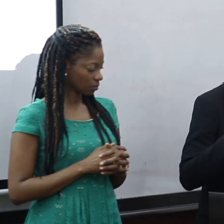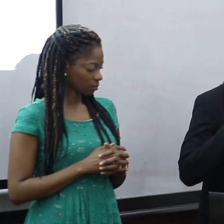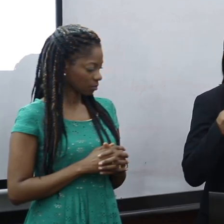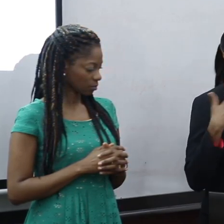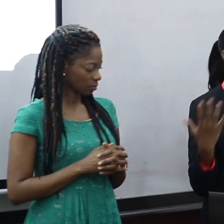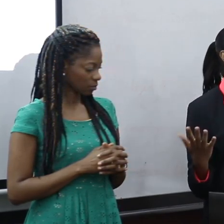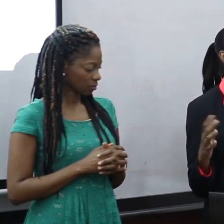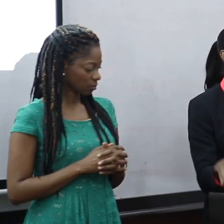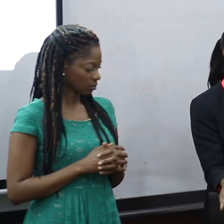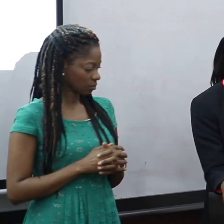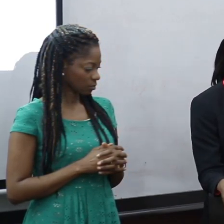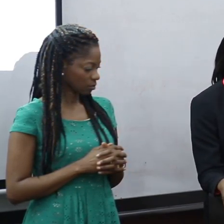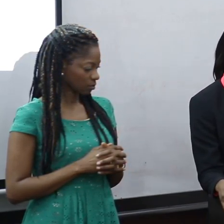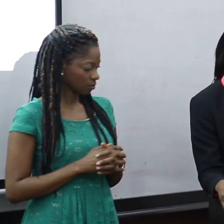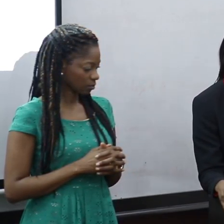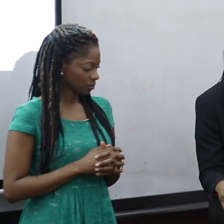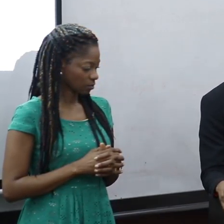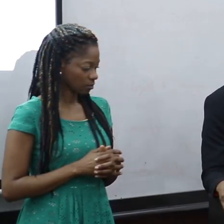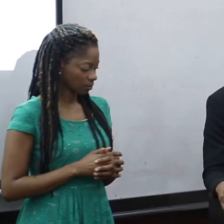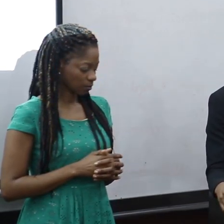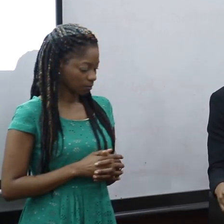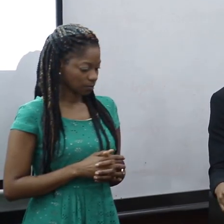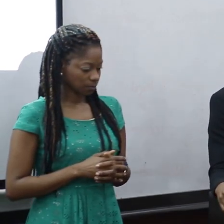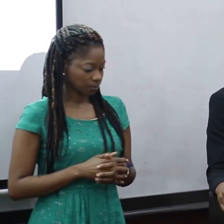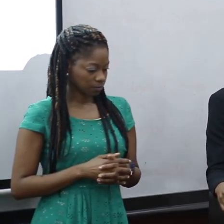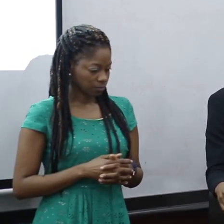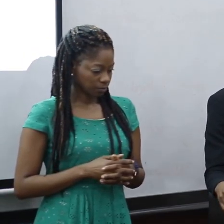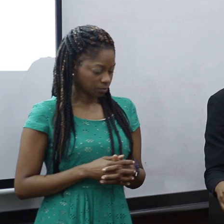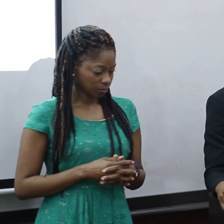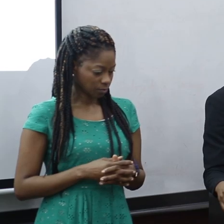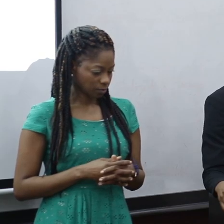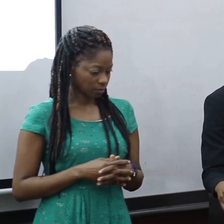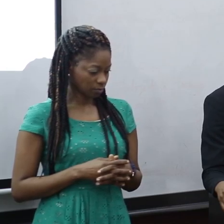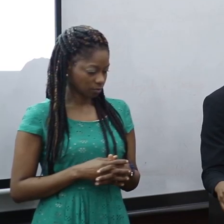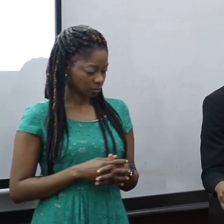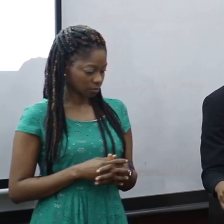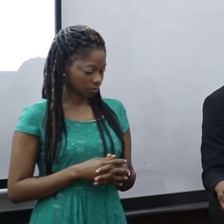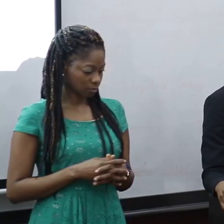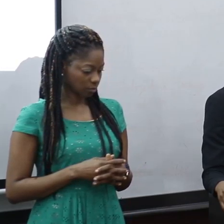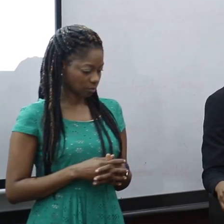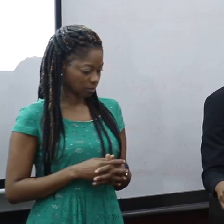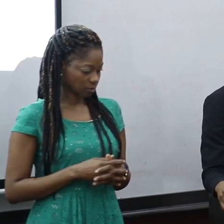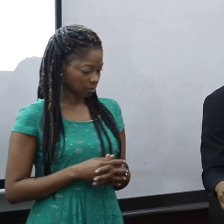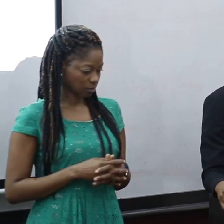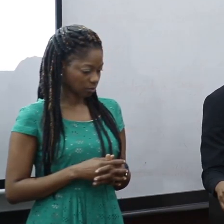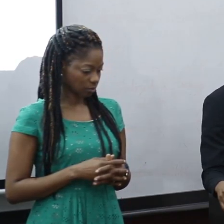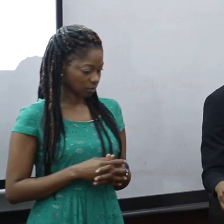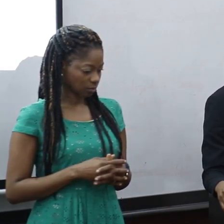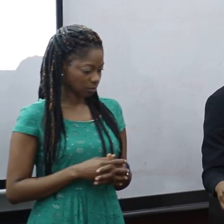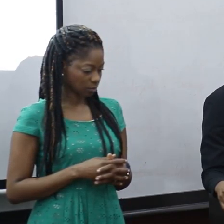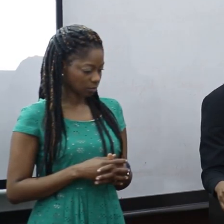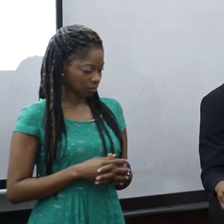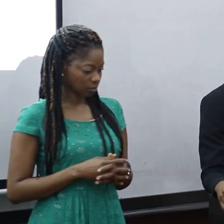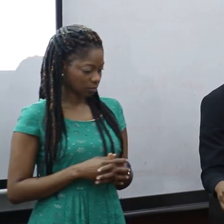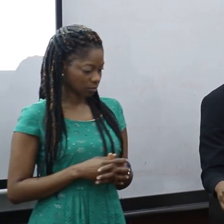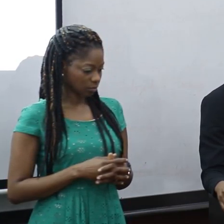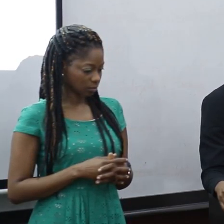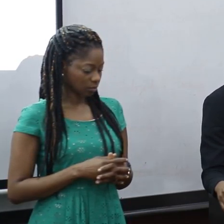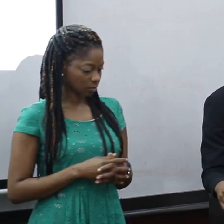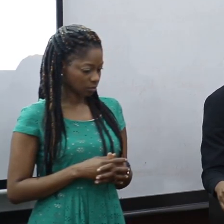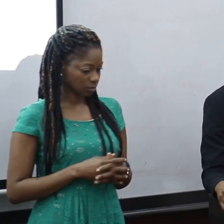means at the side, not the substantive judgment, as to how persons with psychosocial illnesses or